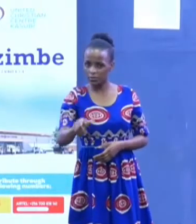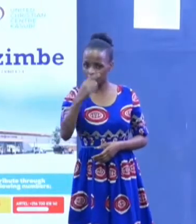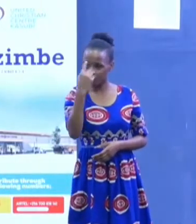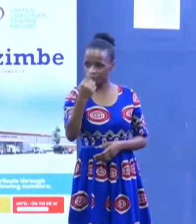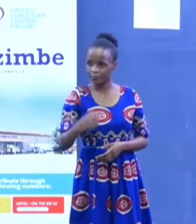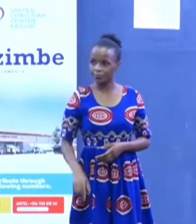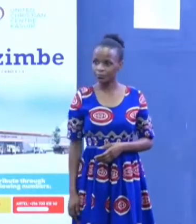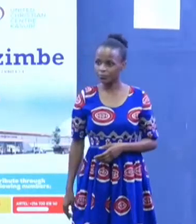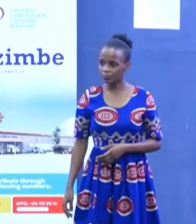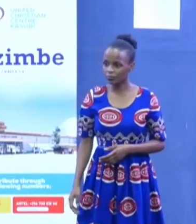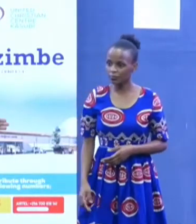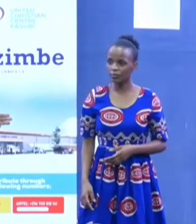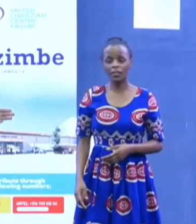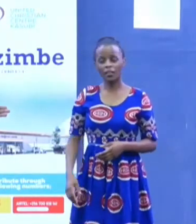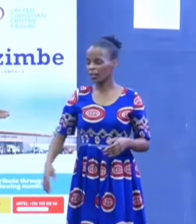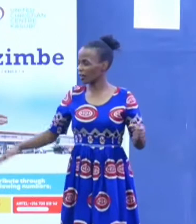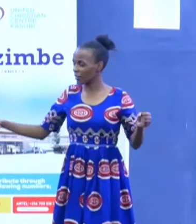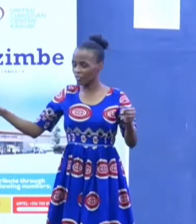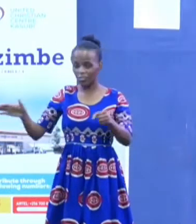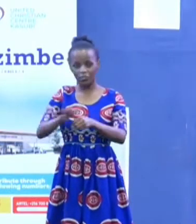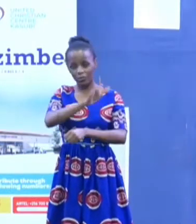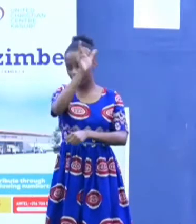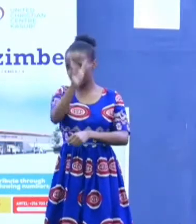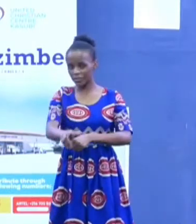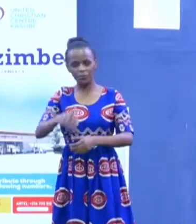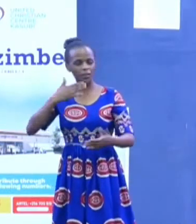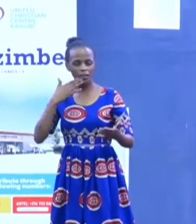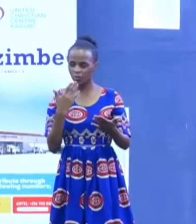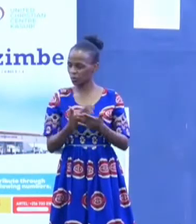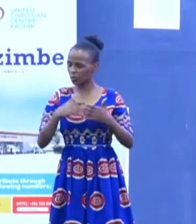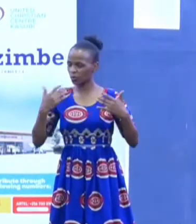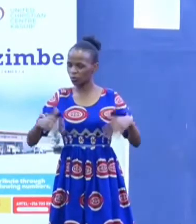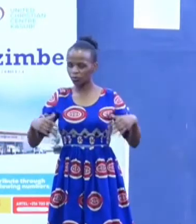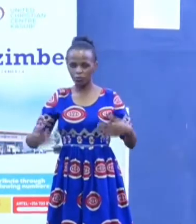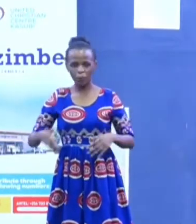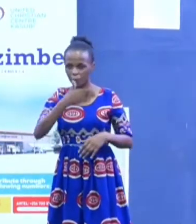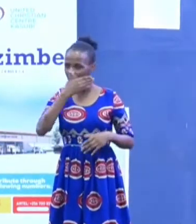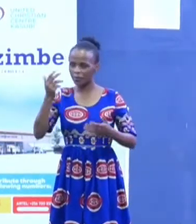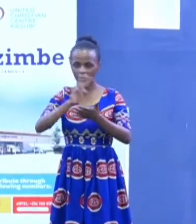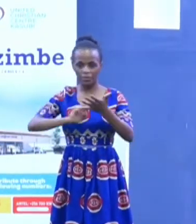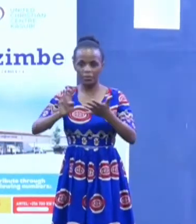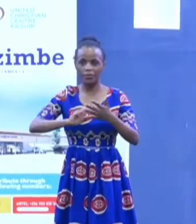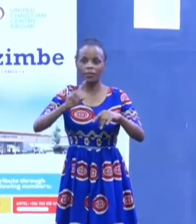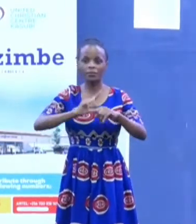Colossians chapter 1. I urge you to read the whole chapter.